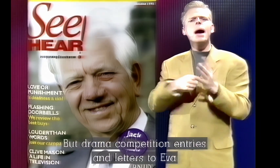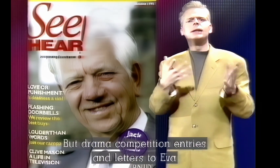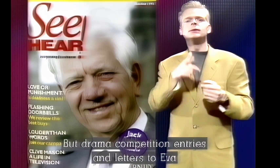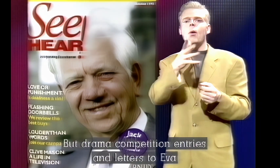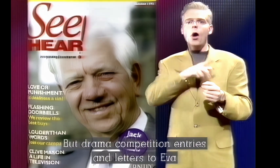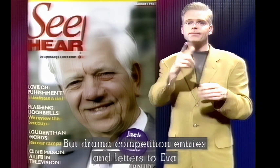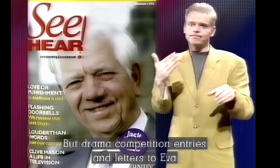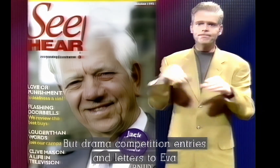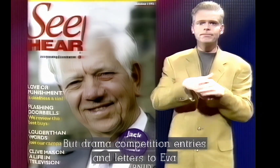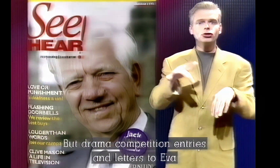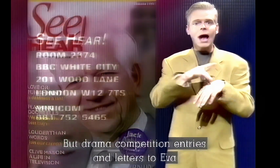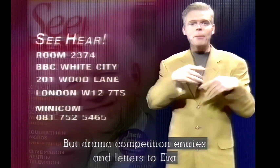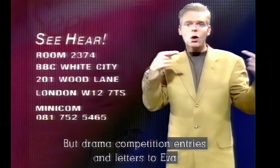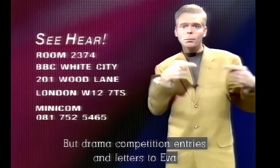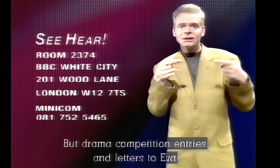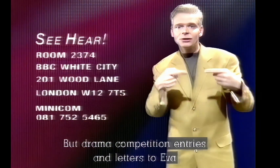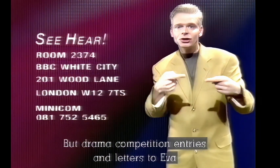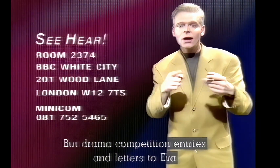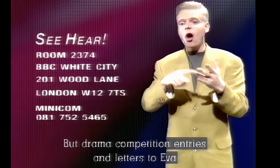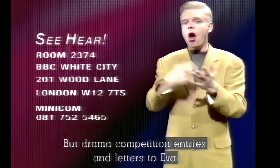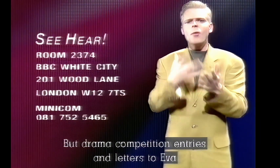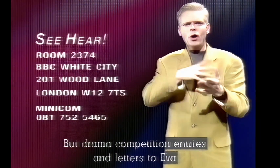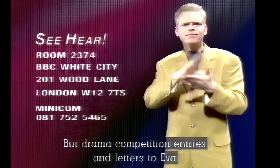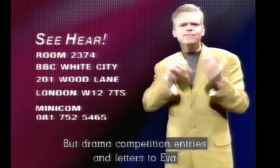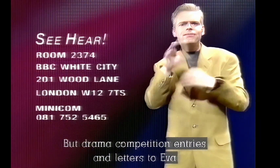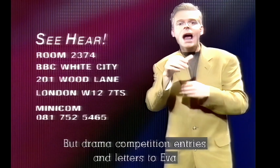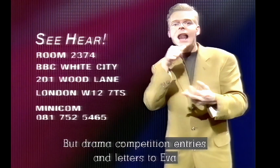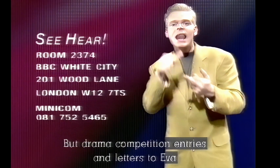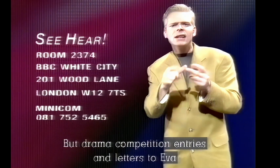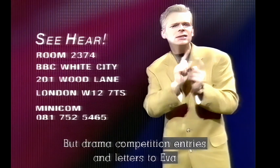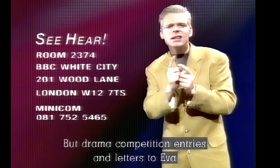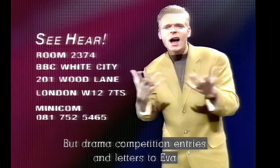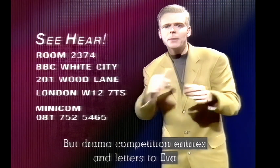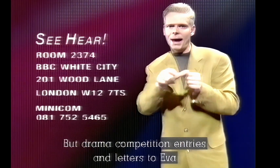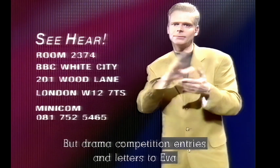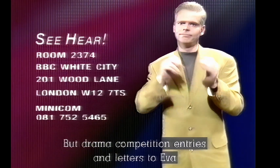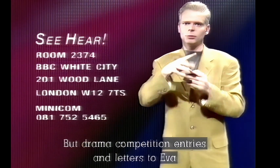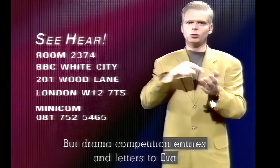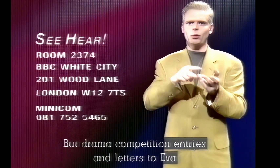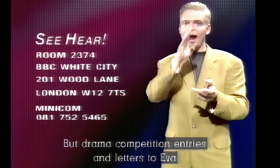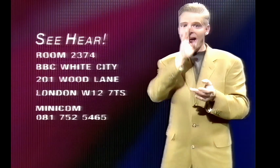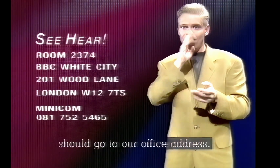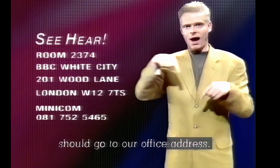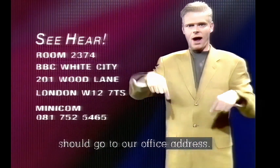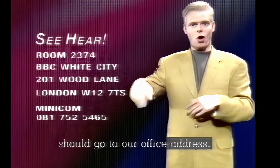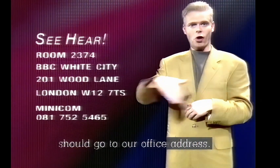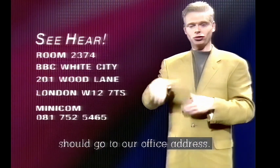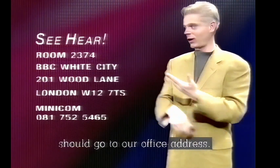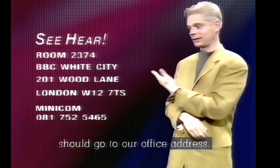But drama competition entries and letters to Eva should go to our office address.